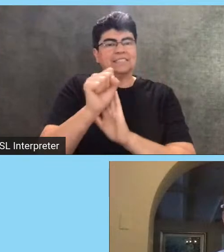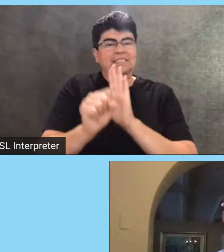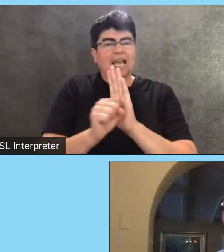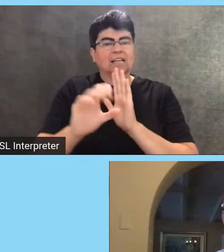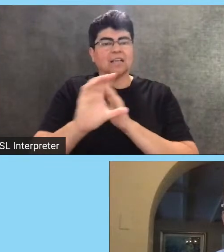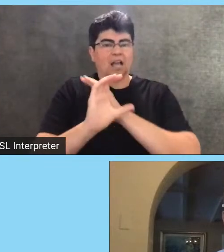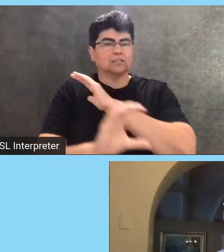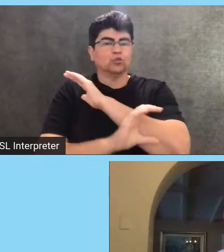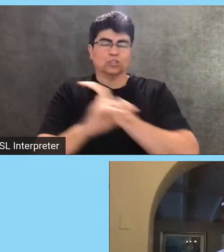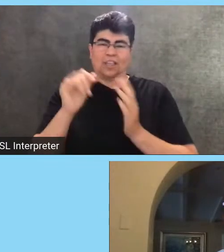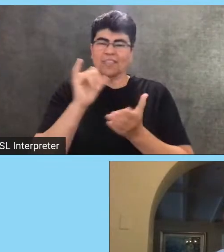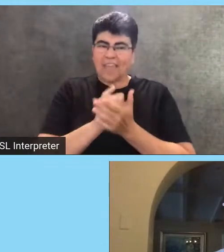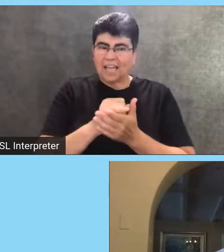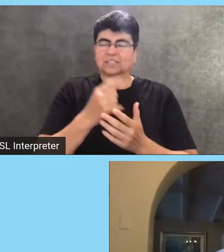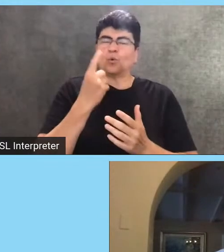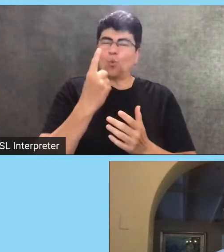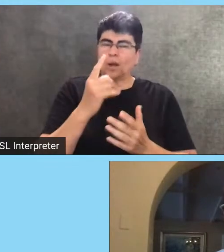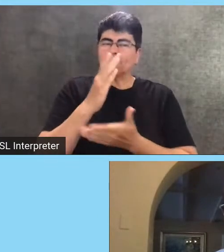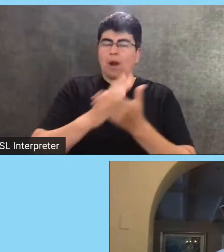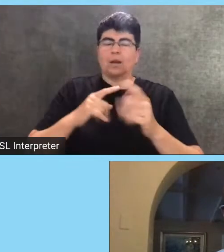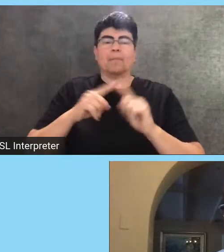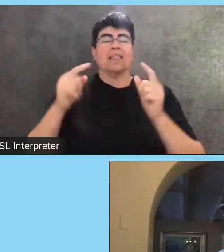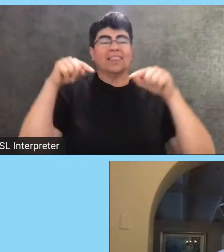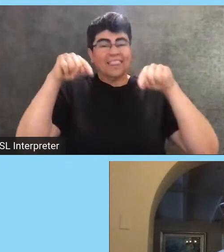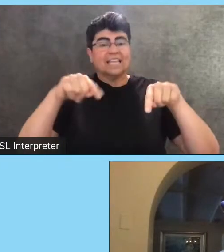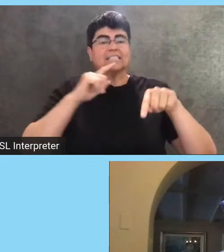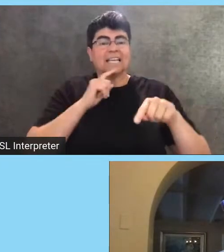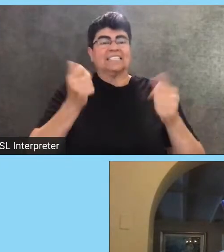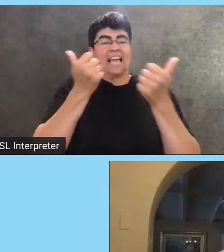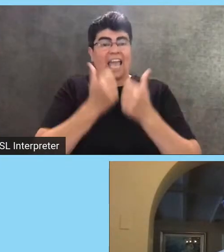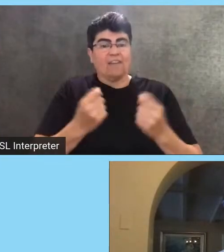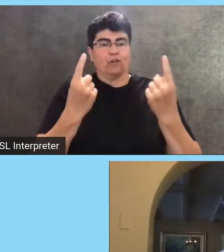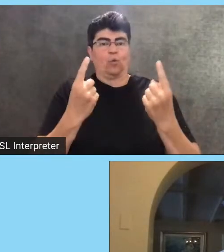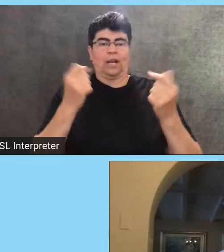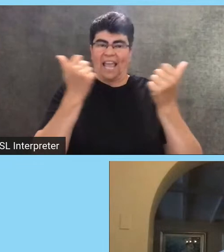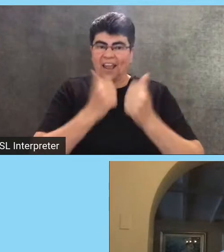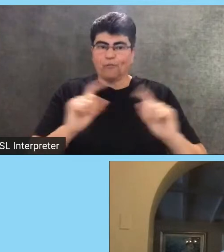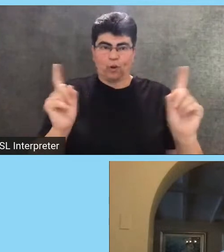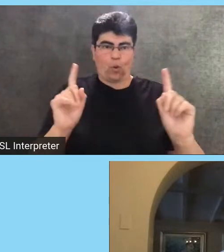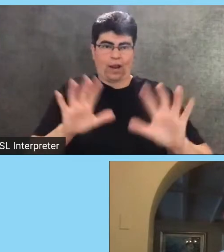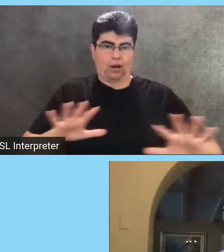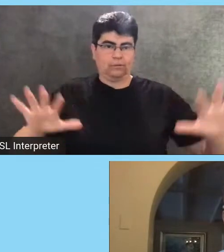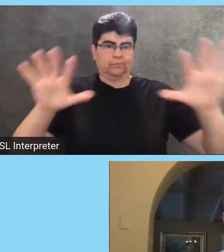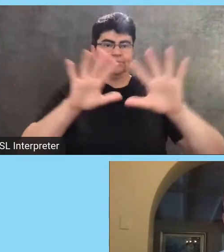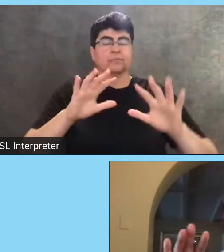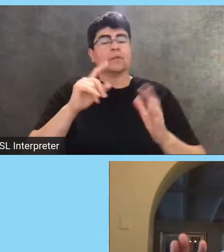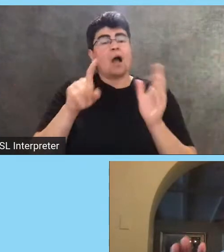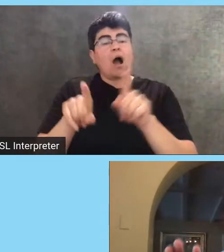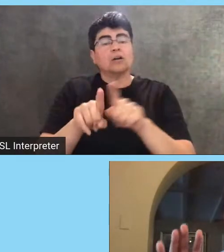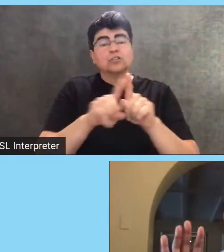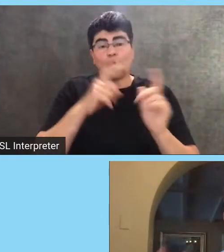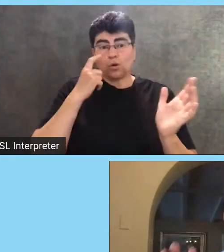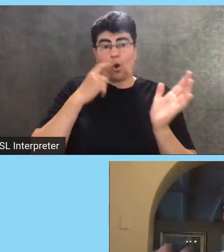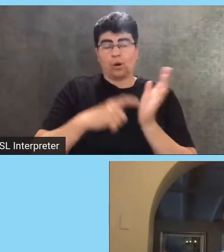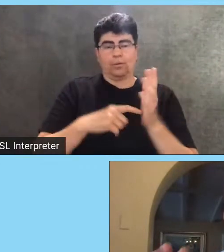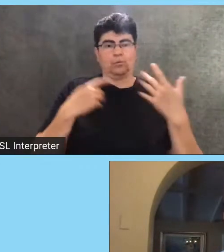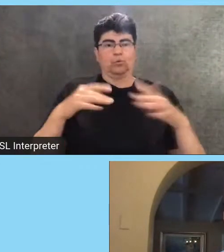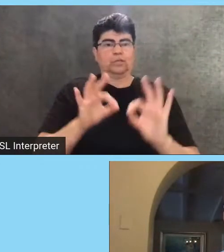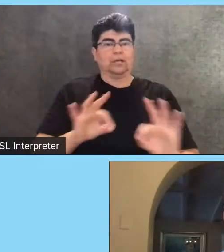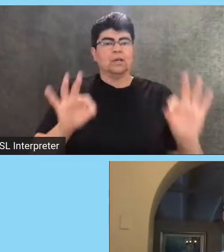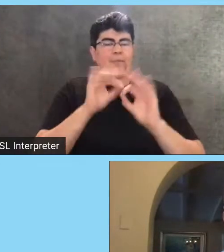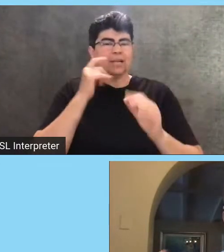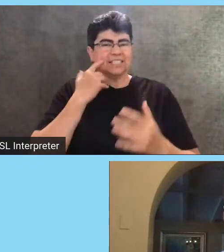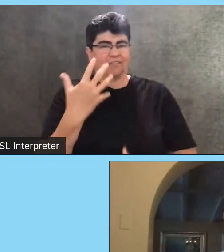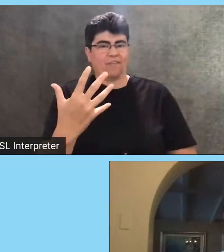is a subset. This is everyone, everywhere. And it's also notable because, like I said, there have been 5 major